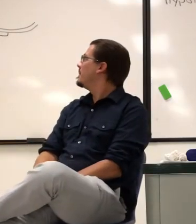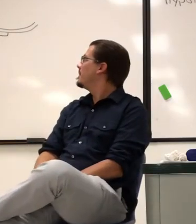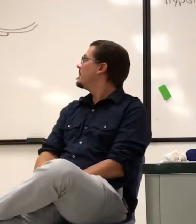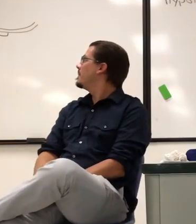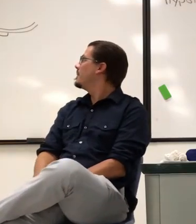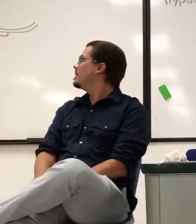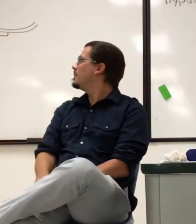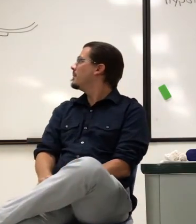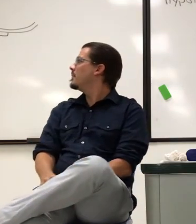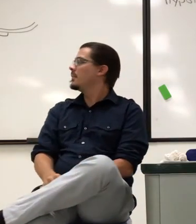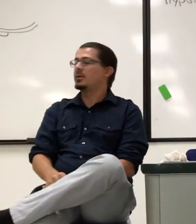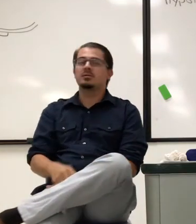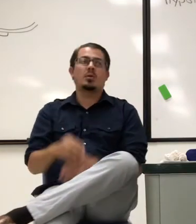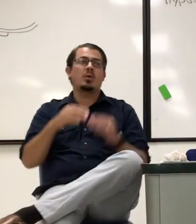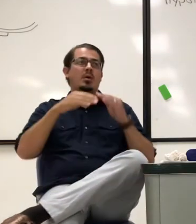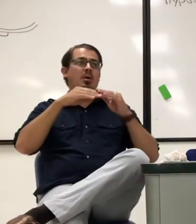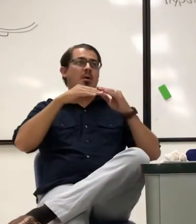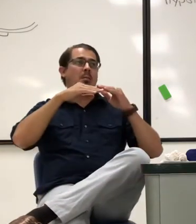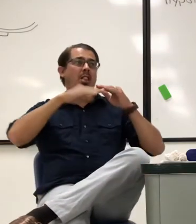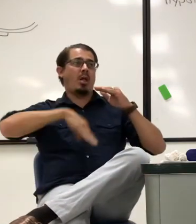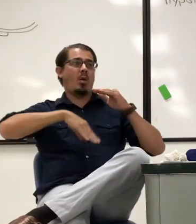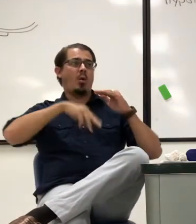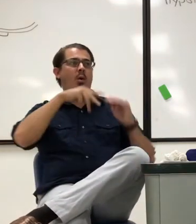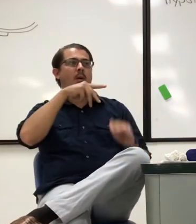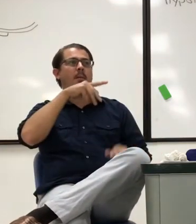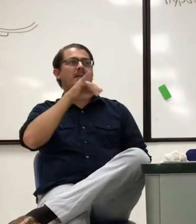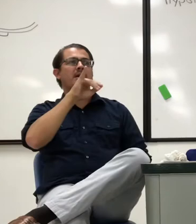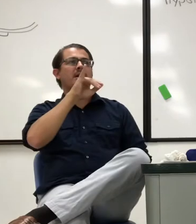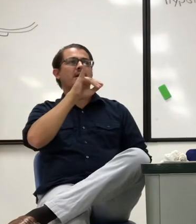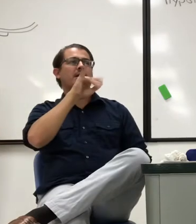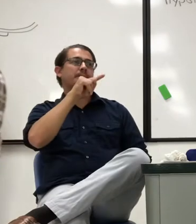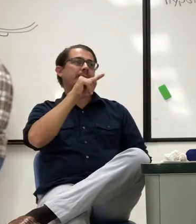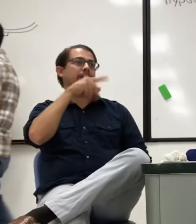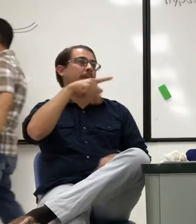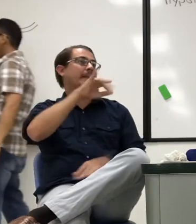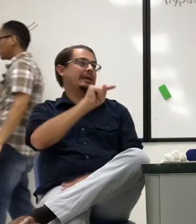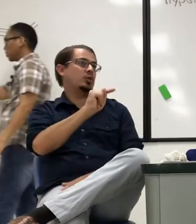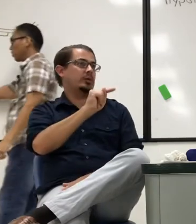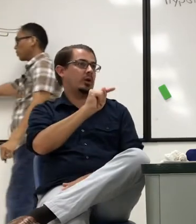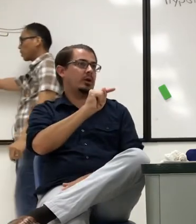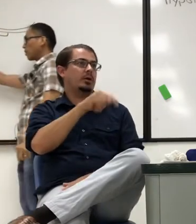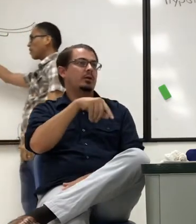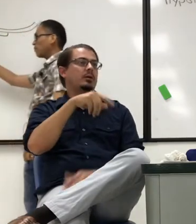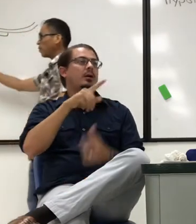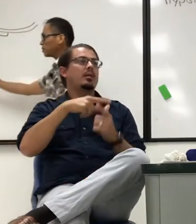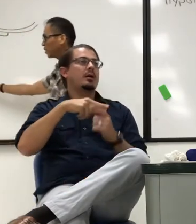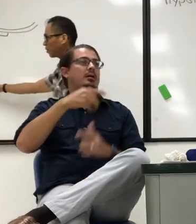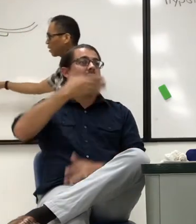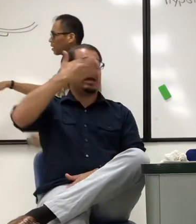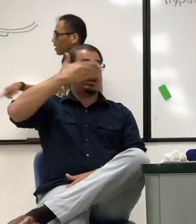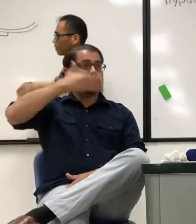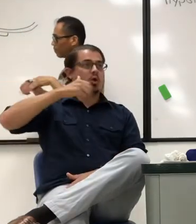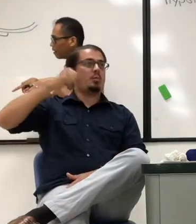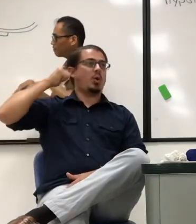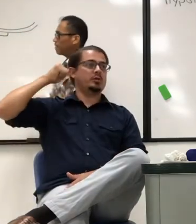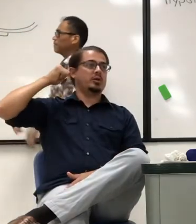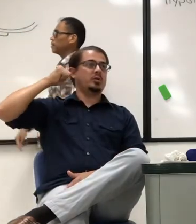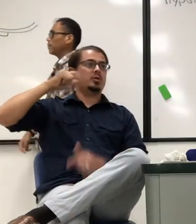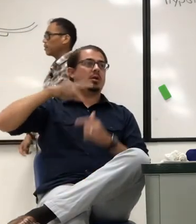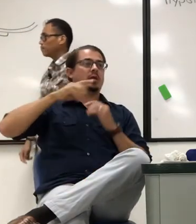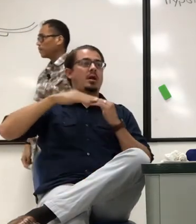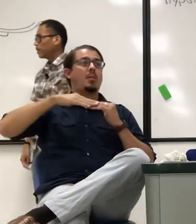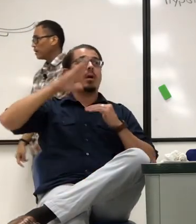And so below it is pituitary. I'll just put pit. And what we have anterior and we have posterior. And above